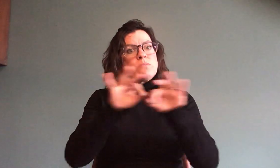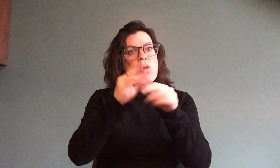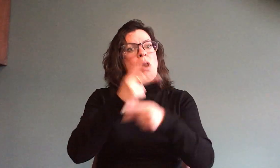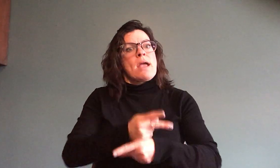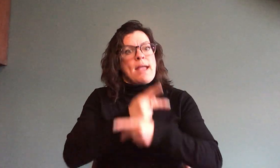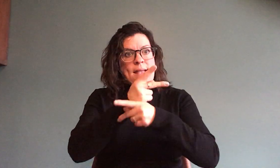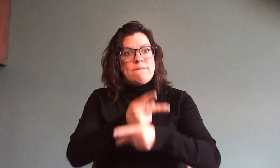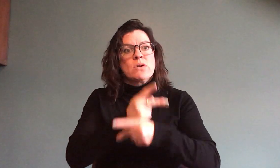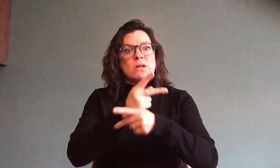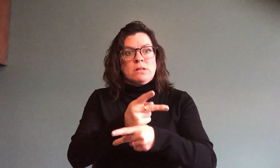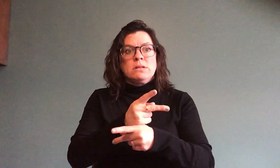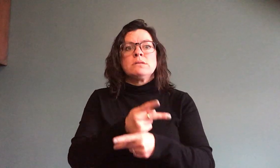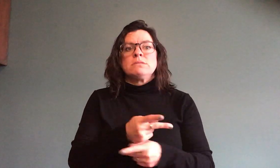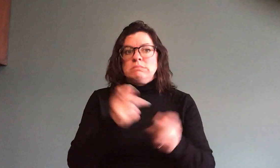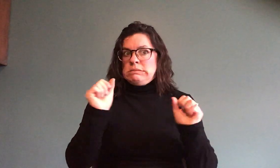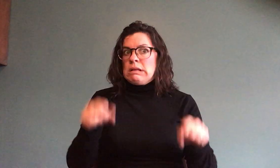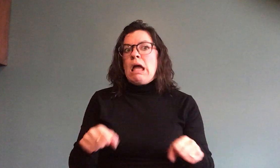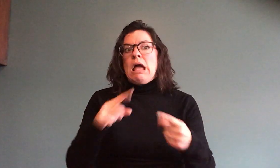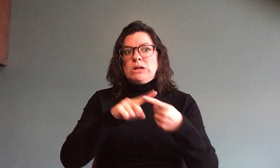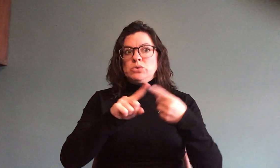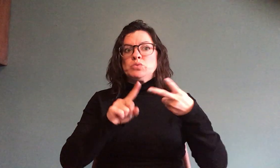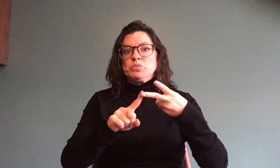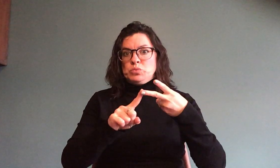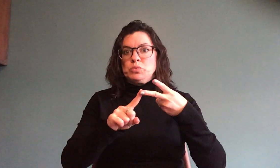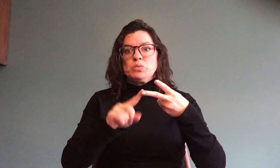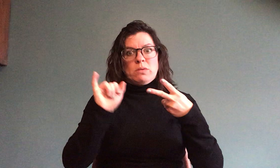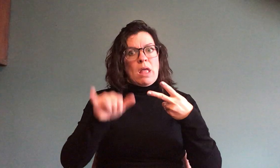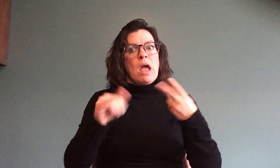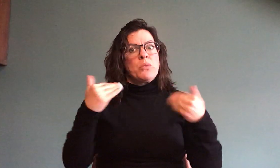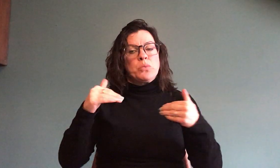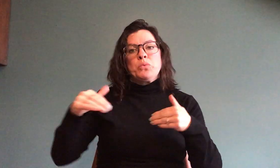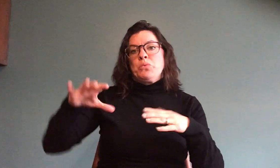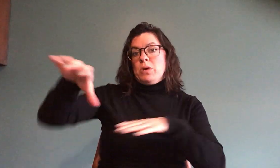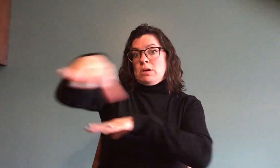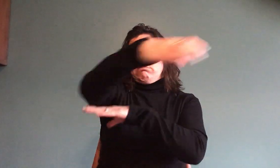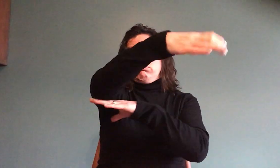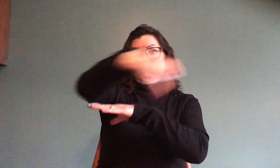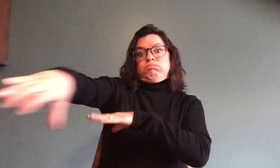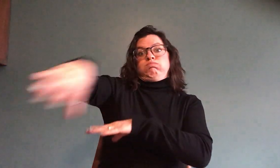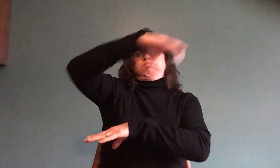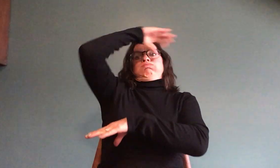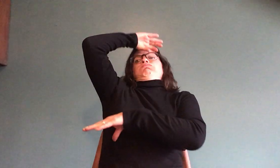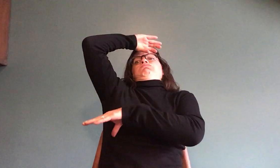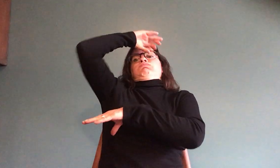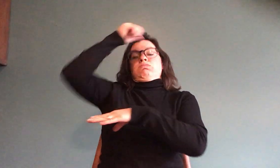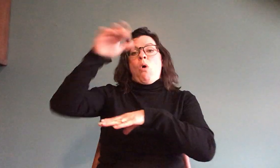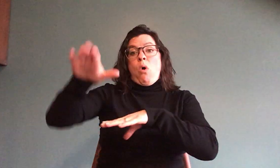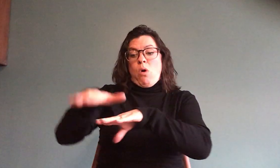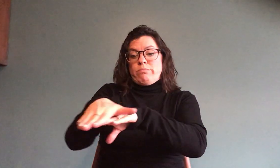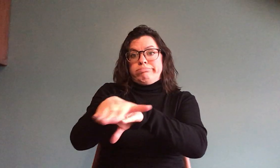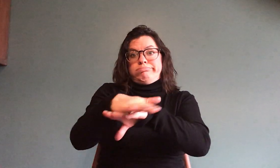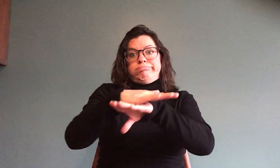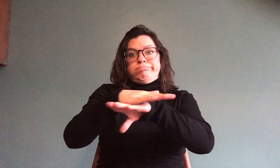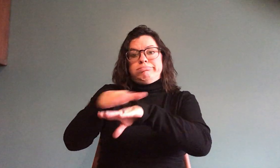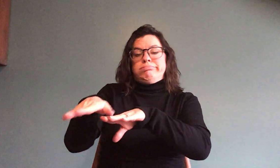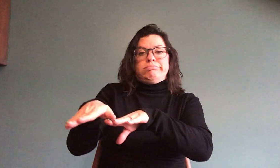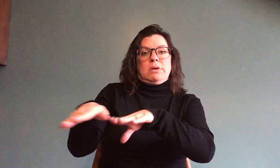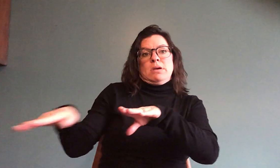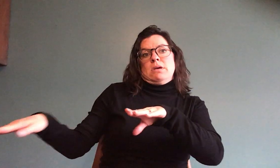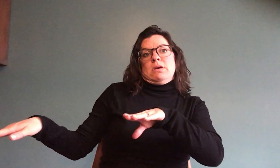crane, okay, and the truck is sitting in a stationary position, okay? Now there's some cranes here. Obviously these